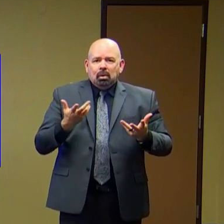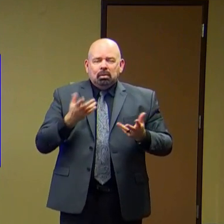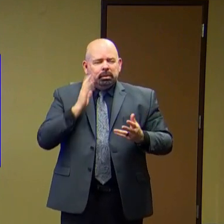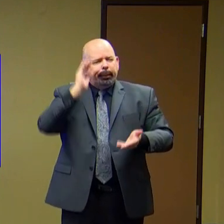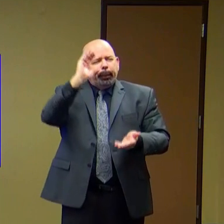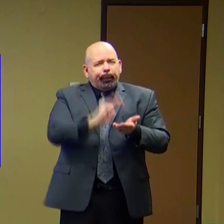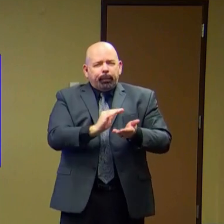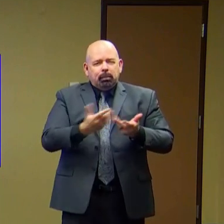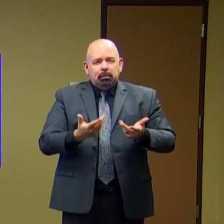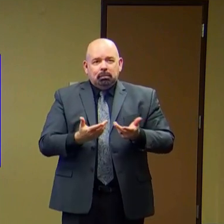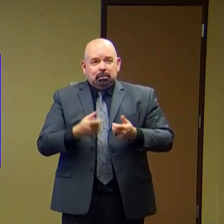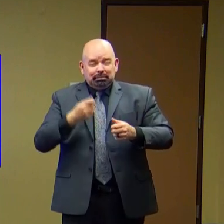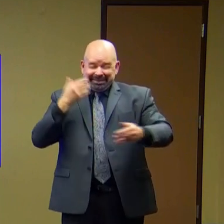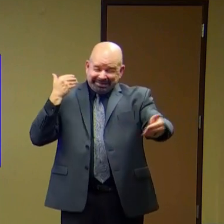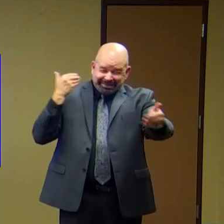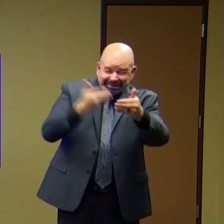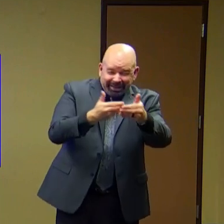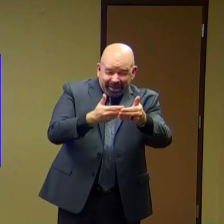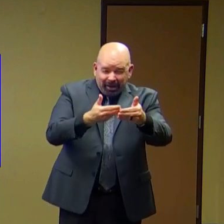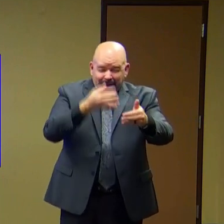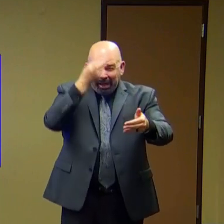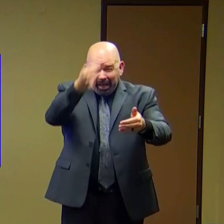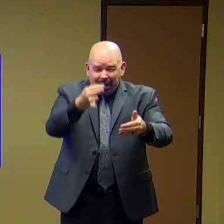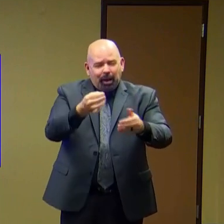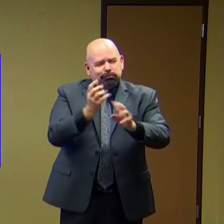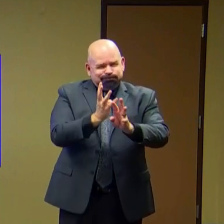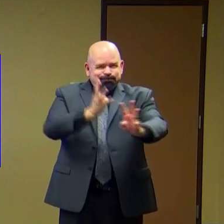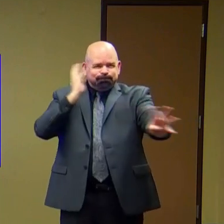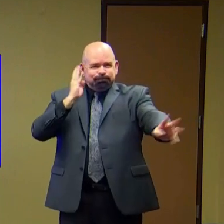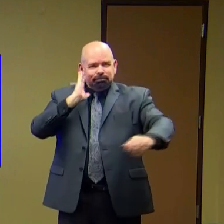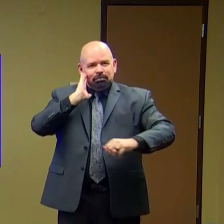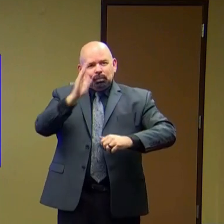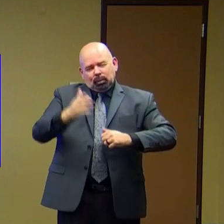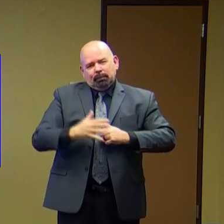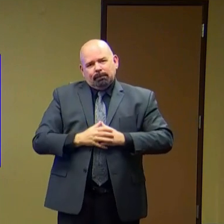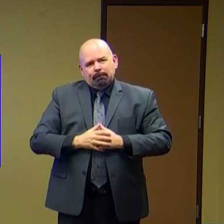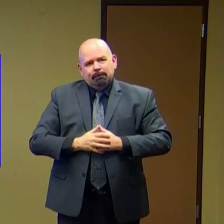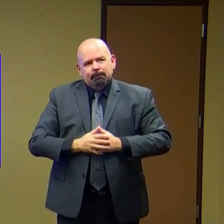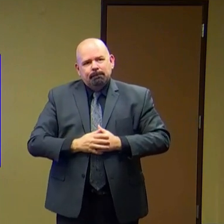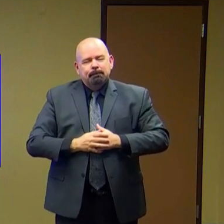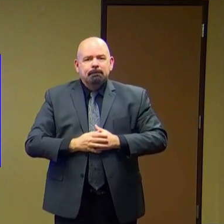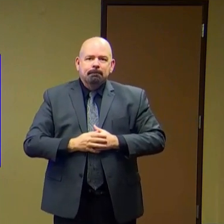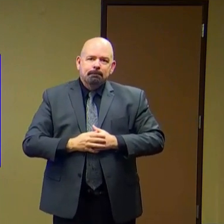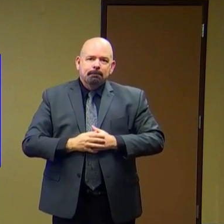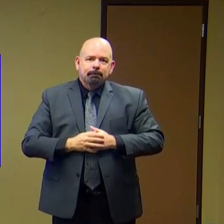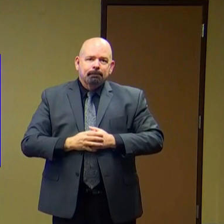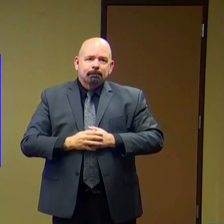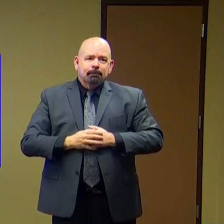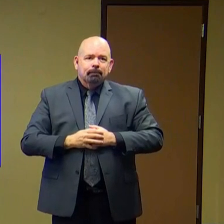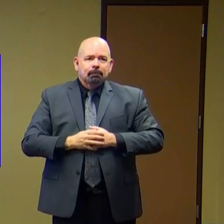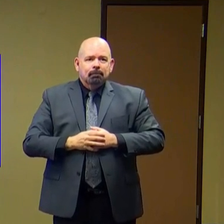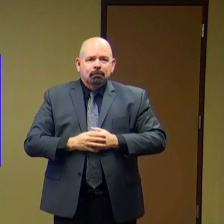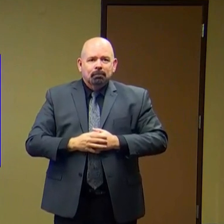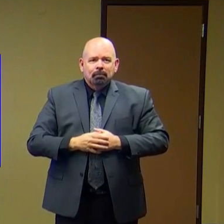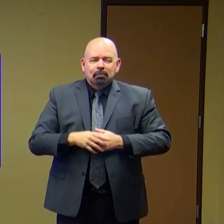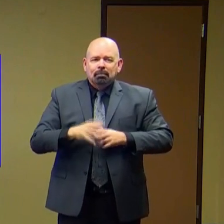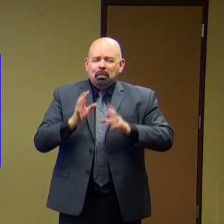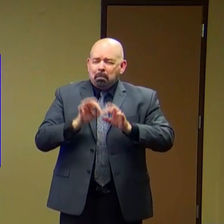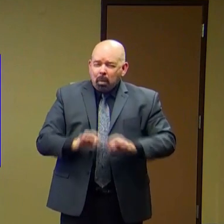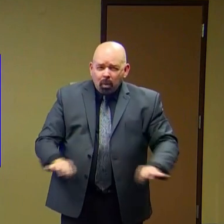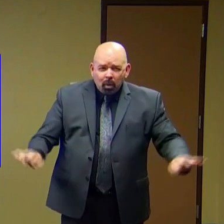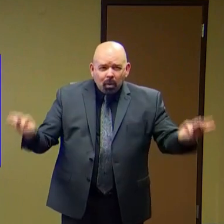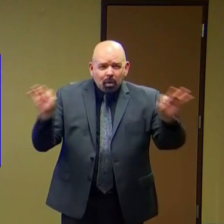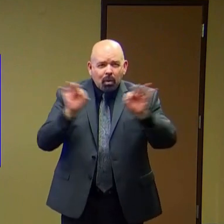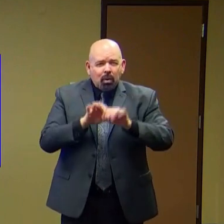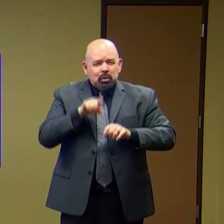then everyone will have a good voting experience and get in and out of there in a reasonable amount of time. So please make a